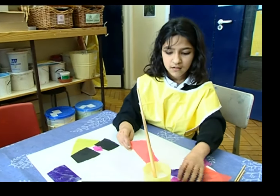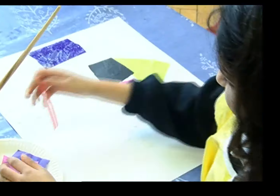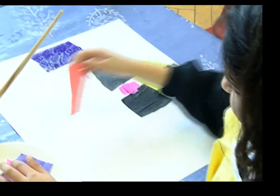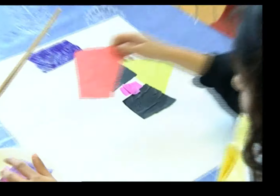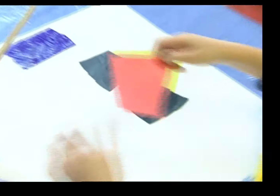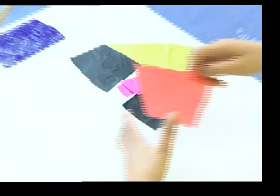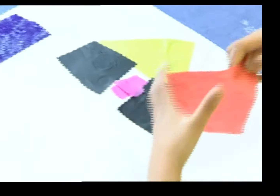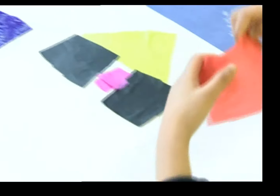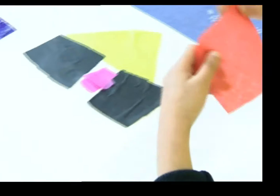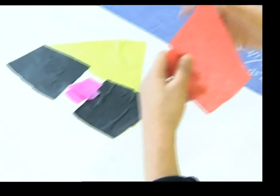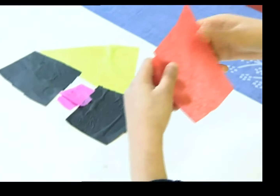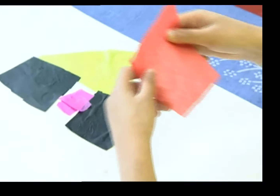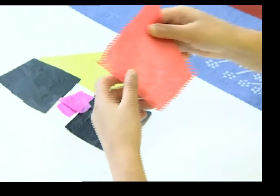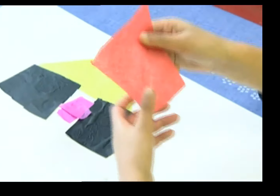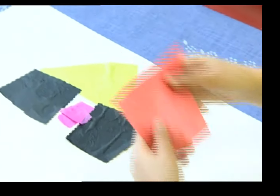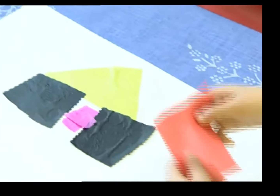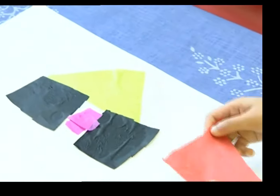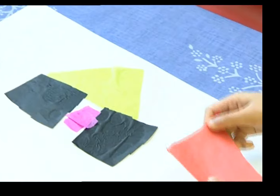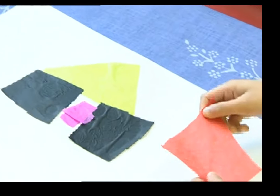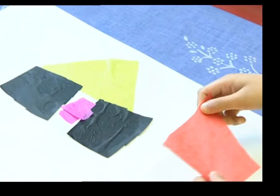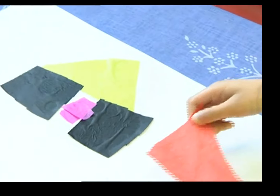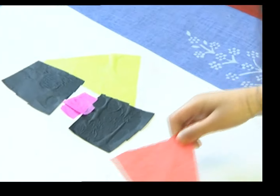Trucia's using a nice pink piece.